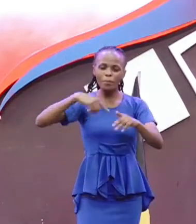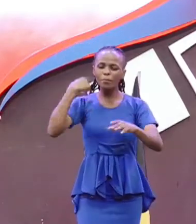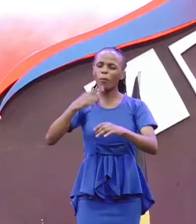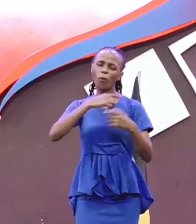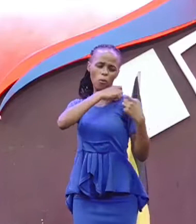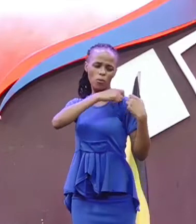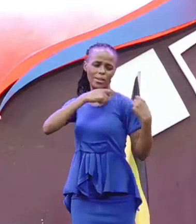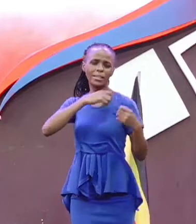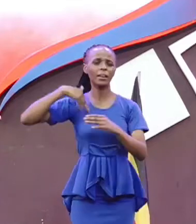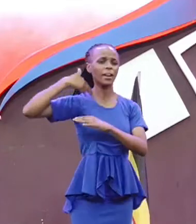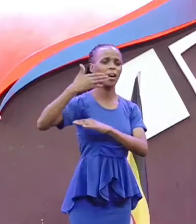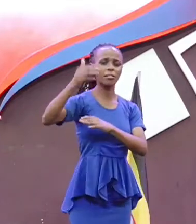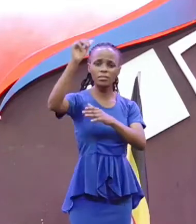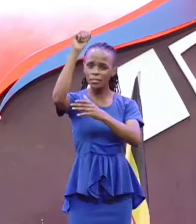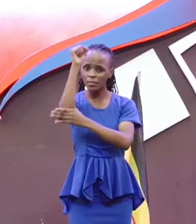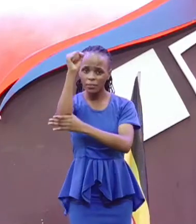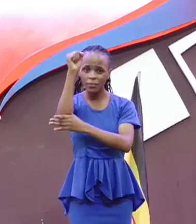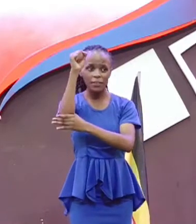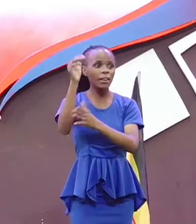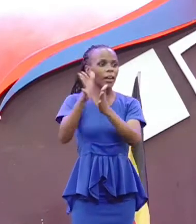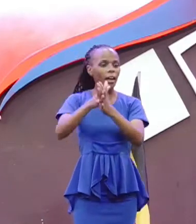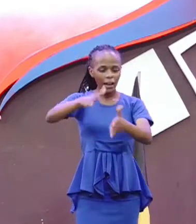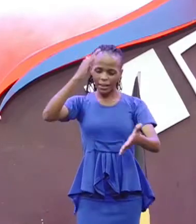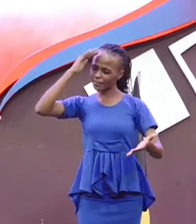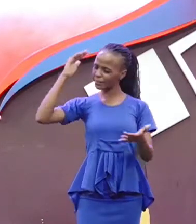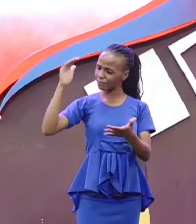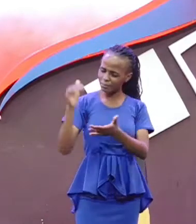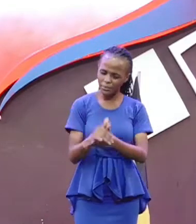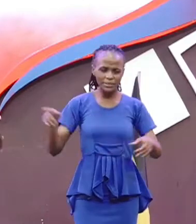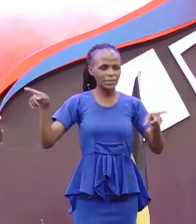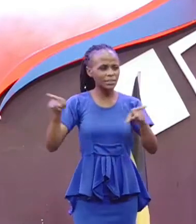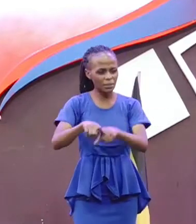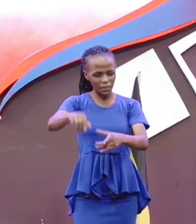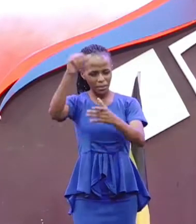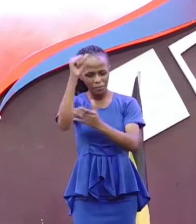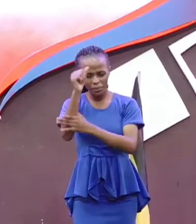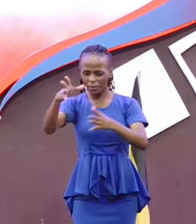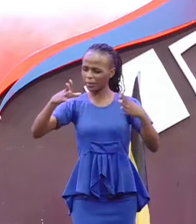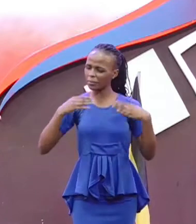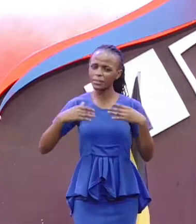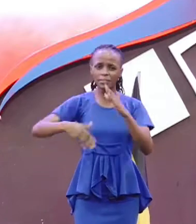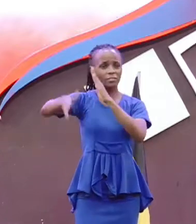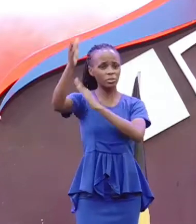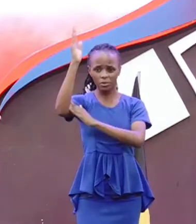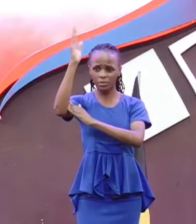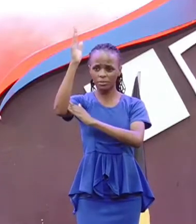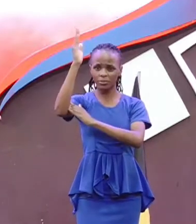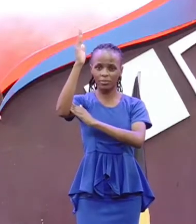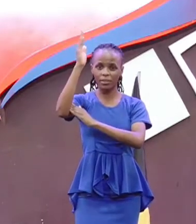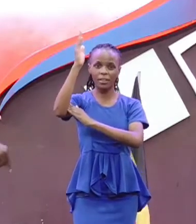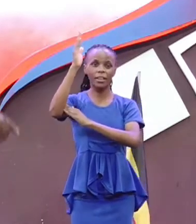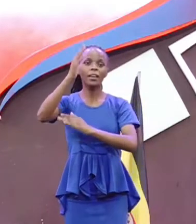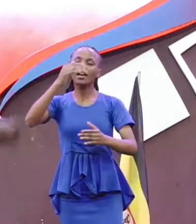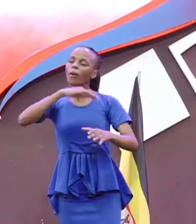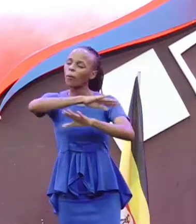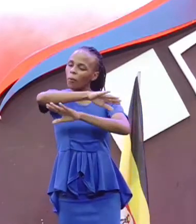bya Ibrahimu. Whoever came after Abraham. Nakkirizanga Ibrahimu bwe yakkiriza Mukama. And believed as Abraham believed on God. Buli